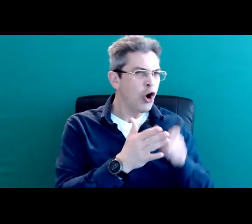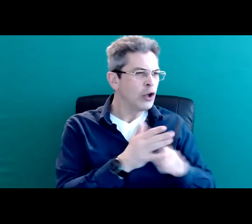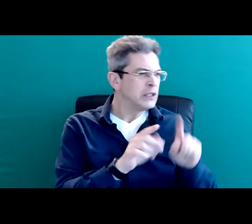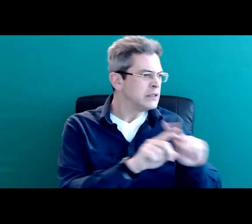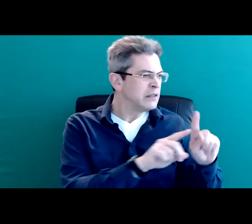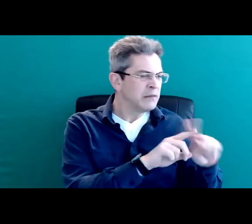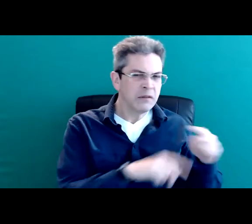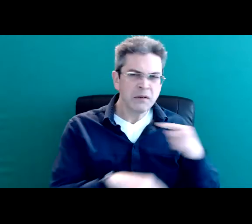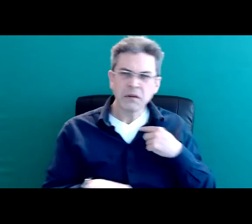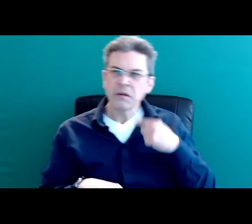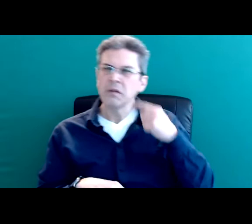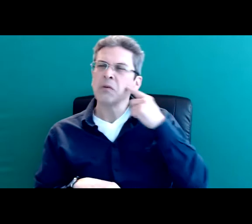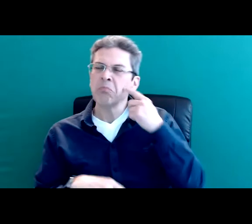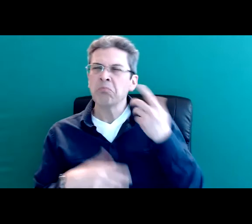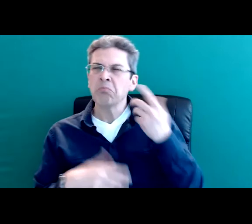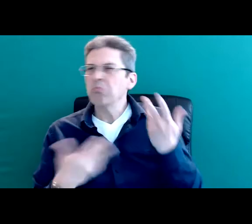color?